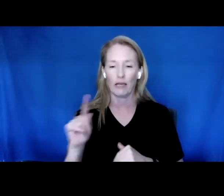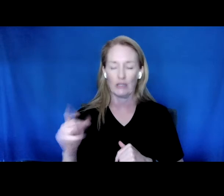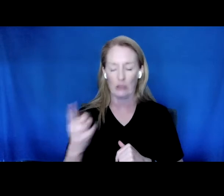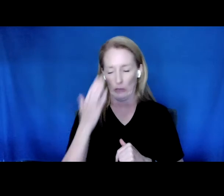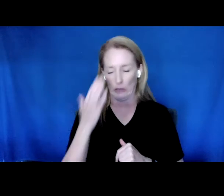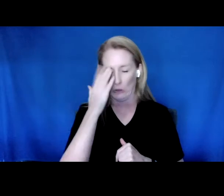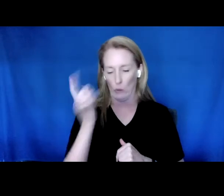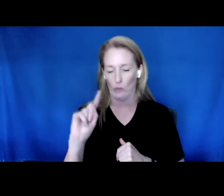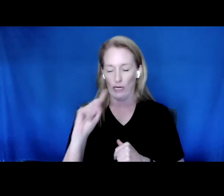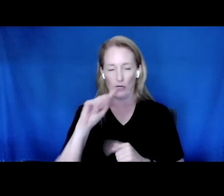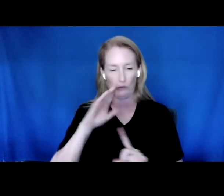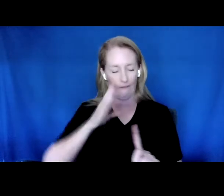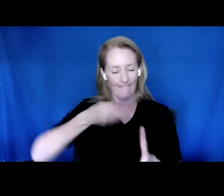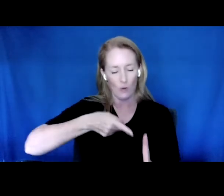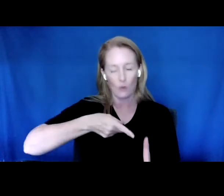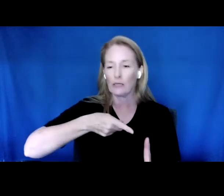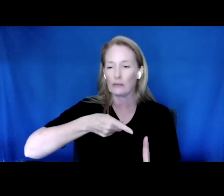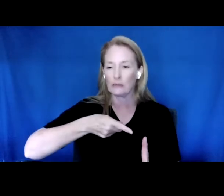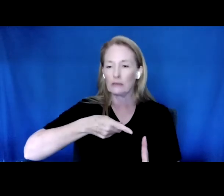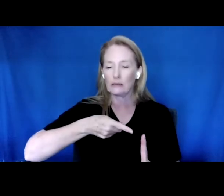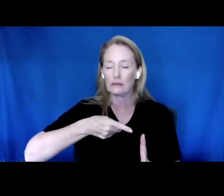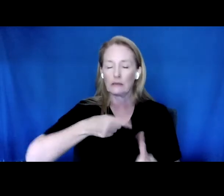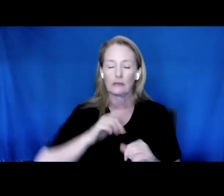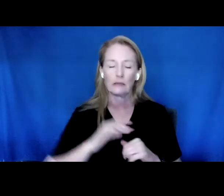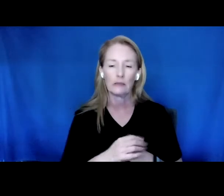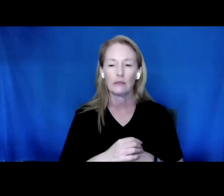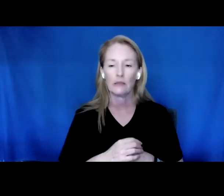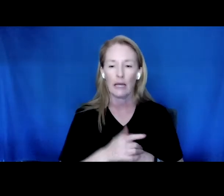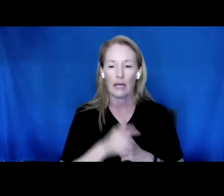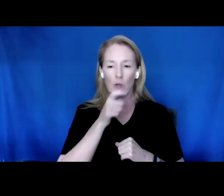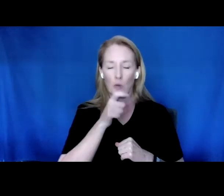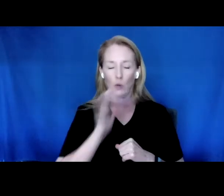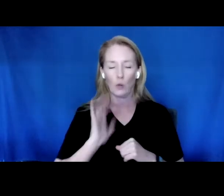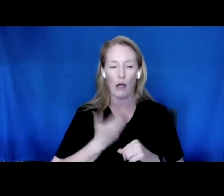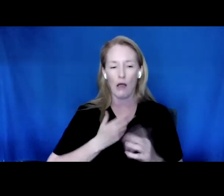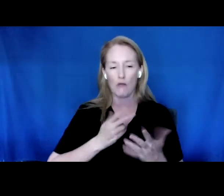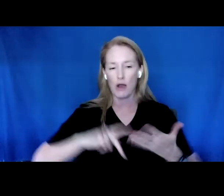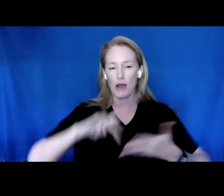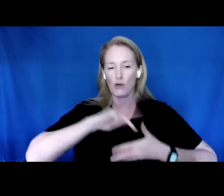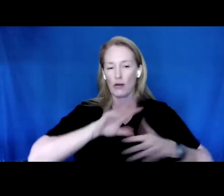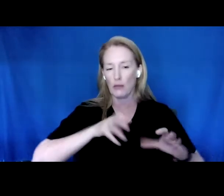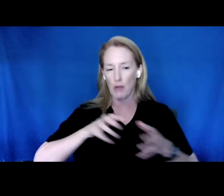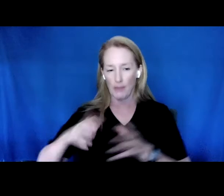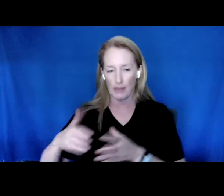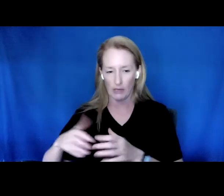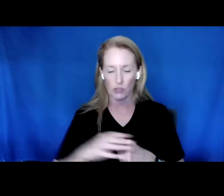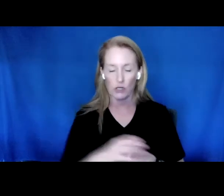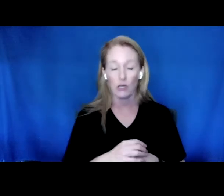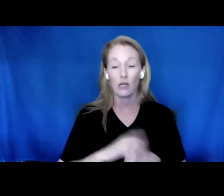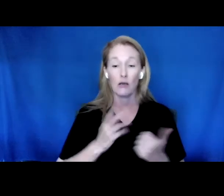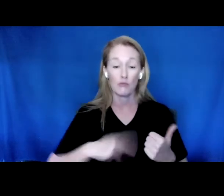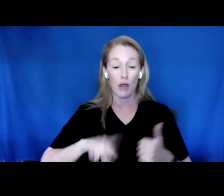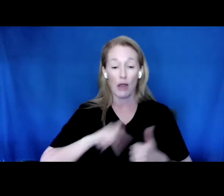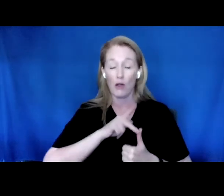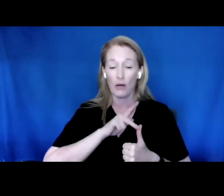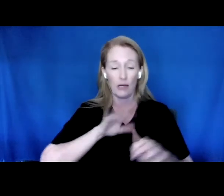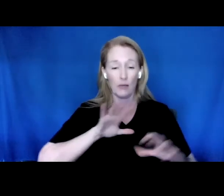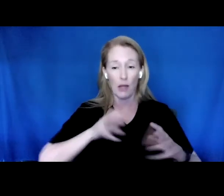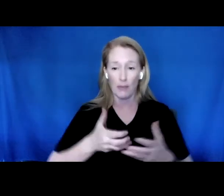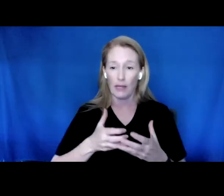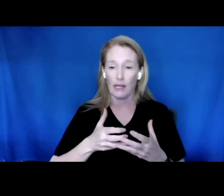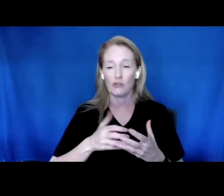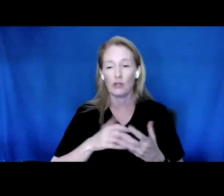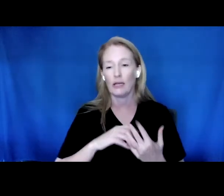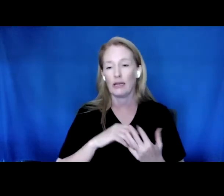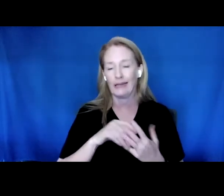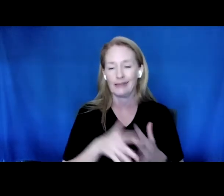are. So our first priority population is American Indians and Alaska Natives. I didn't share this on the